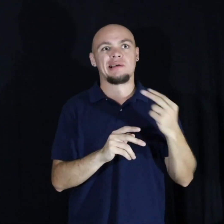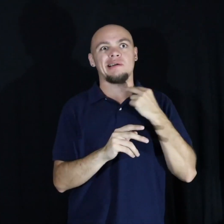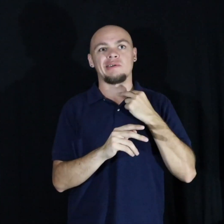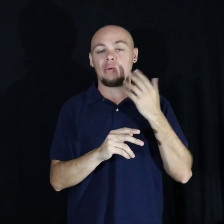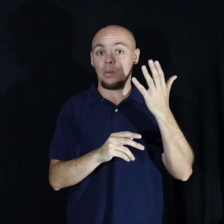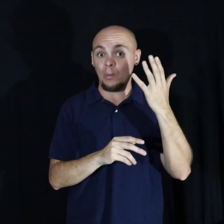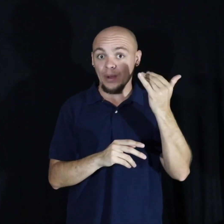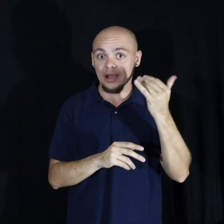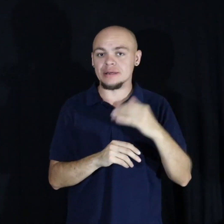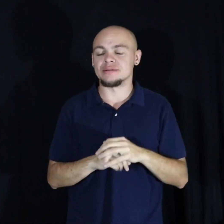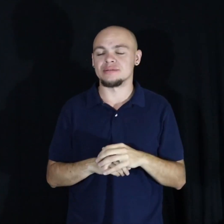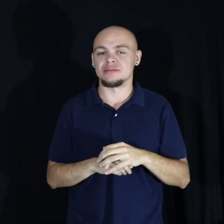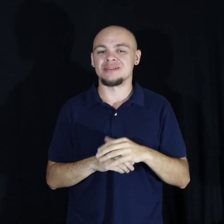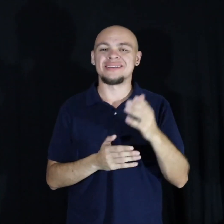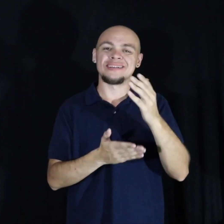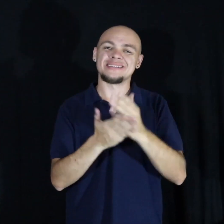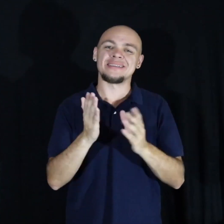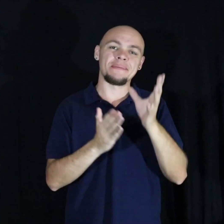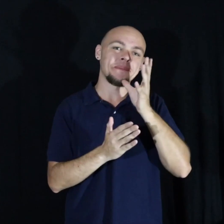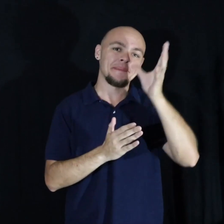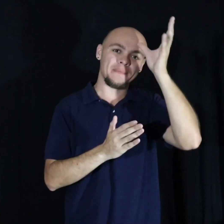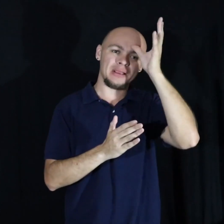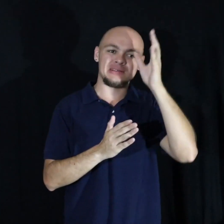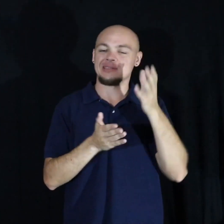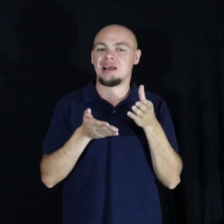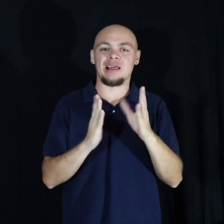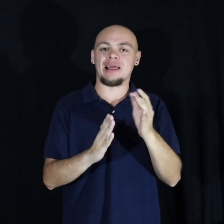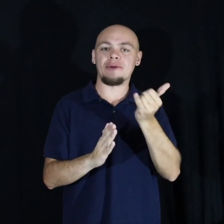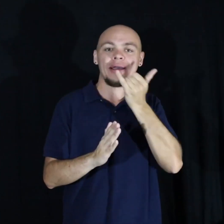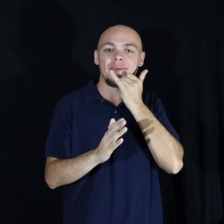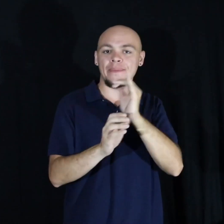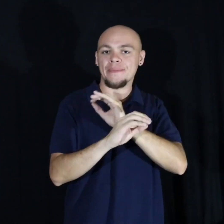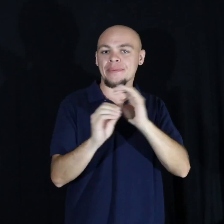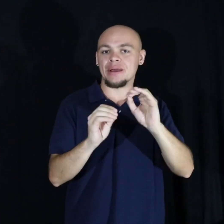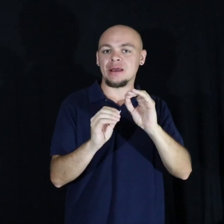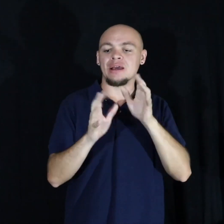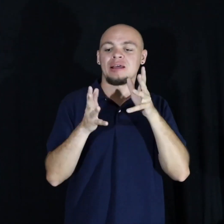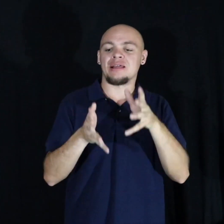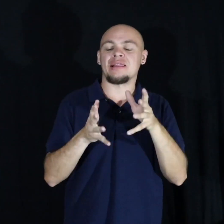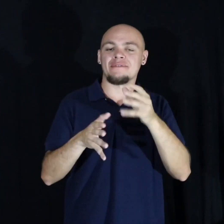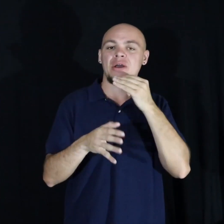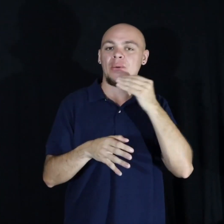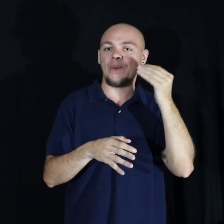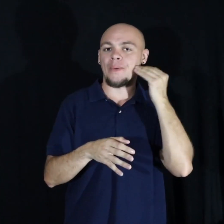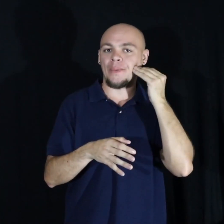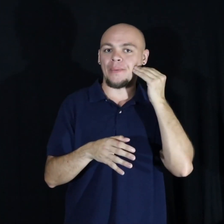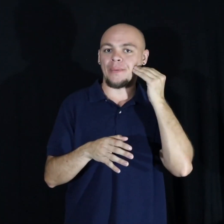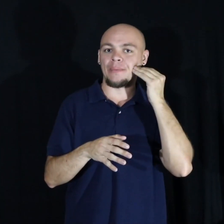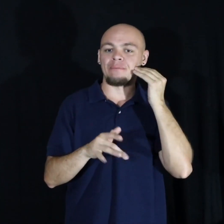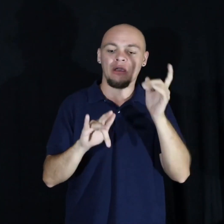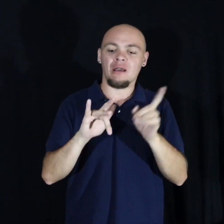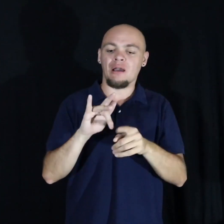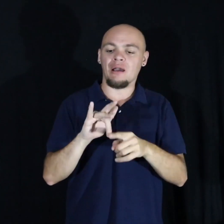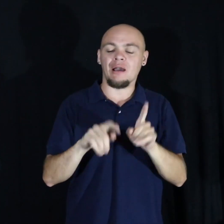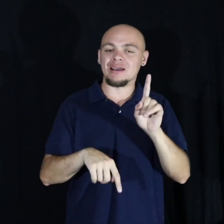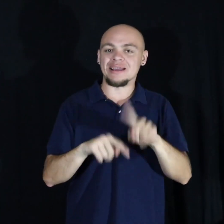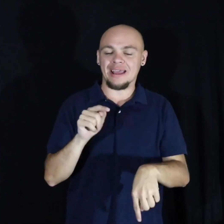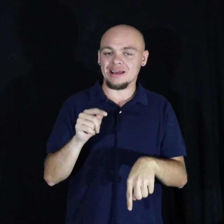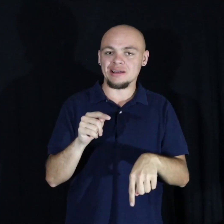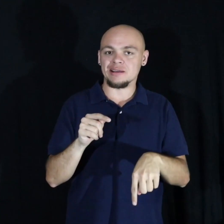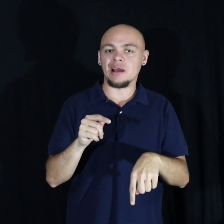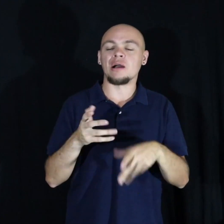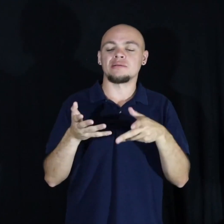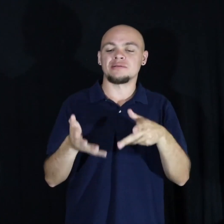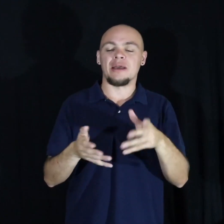strangers is some parents leave no room for error, and purgatory within the home is what is offered over understanding.